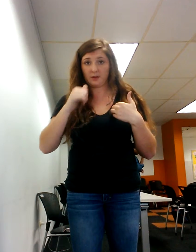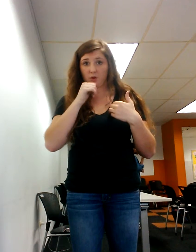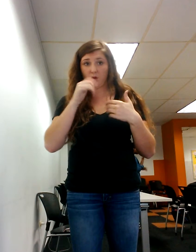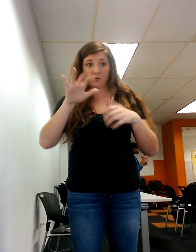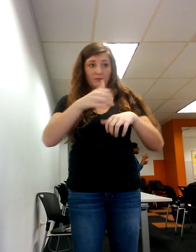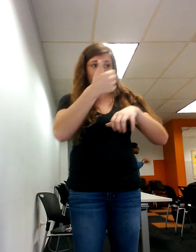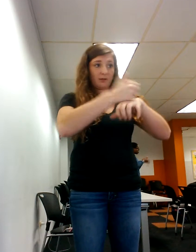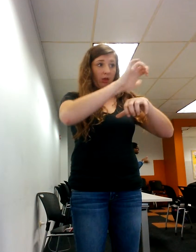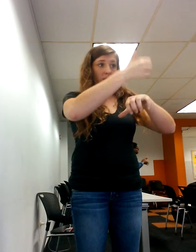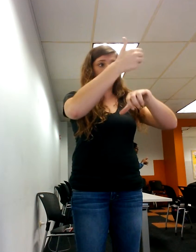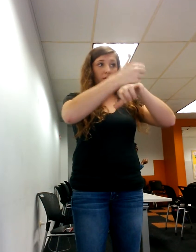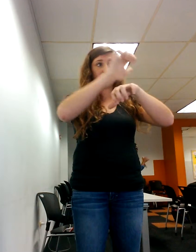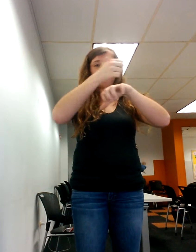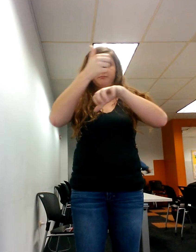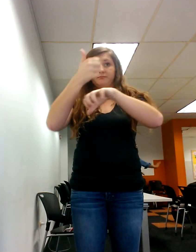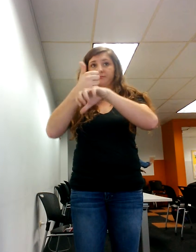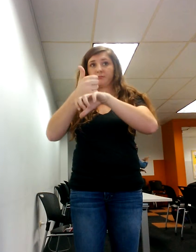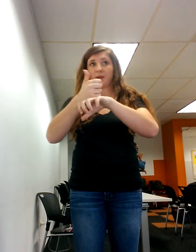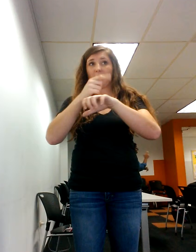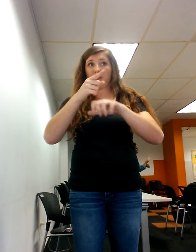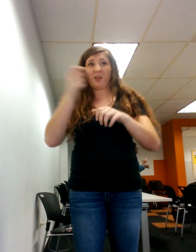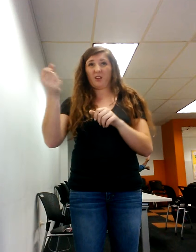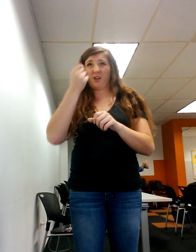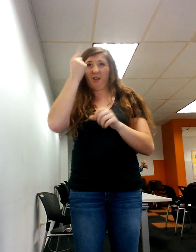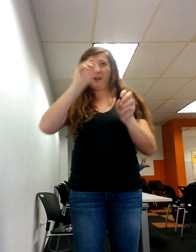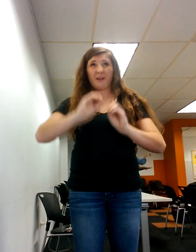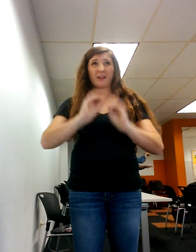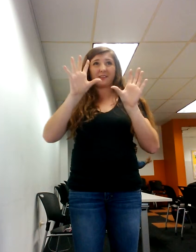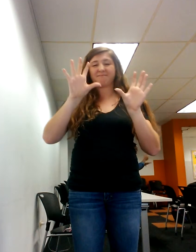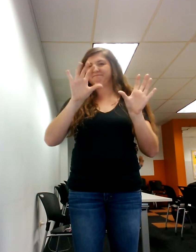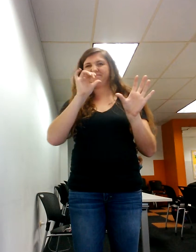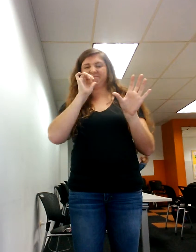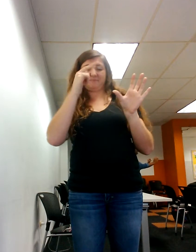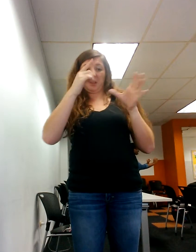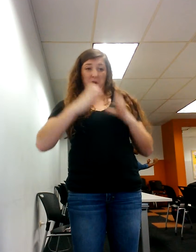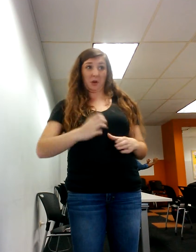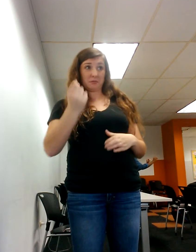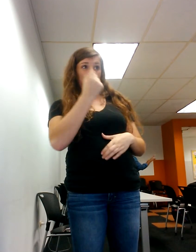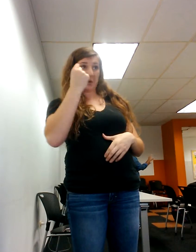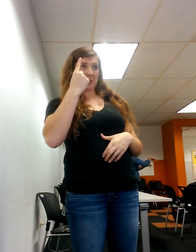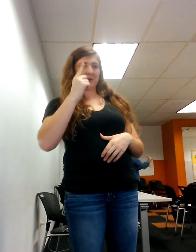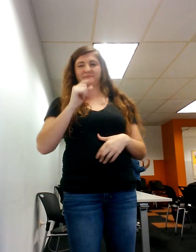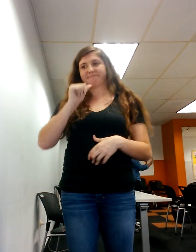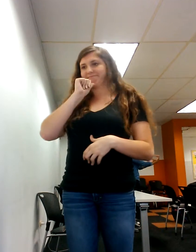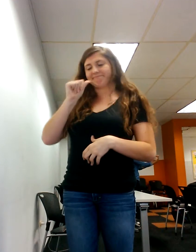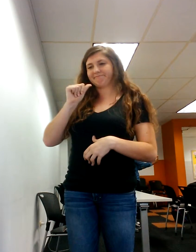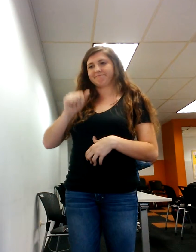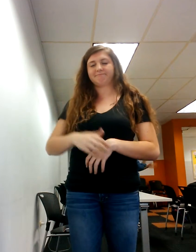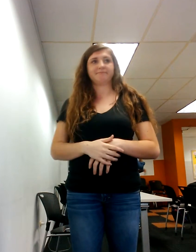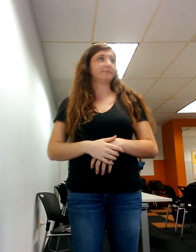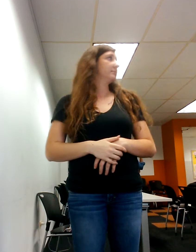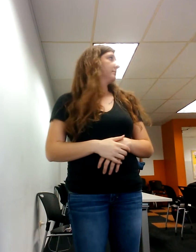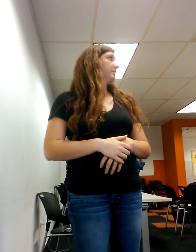things up, they're not going to make any sense to our consumers. Okay? Otherwise, it looks like this.